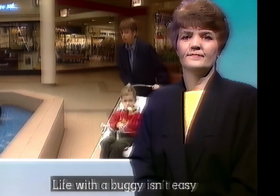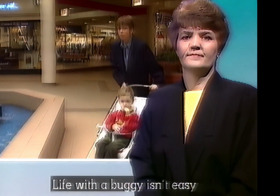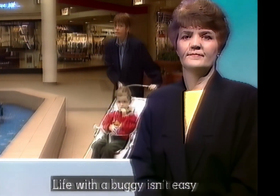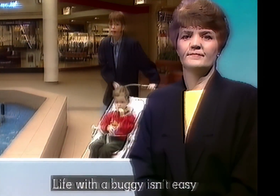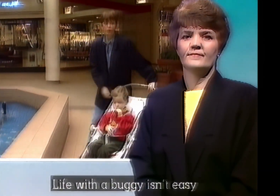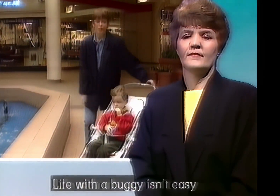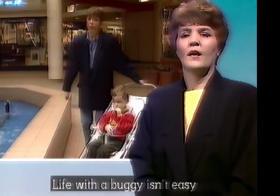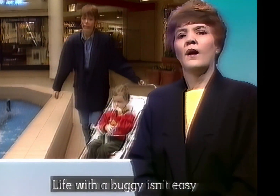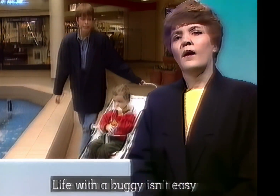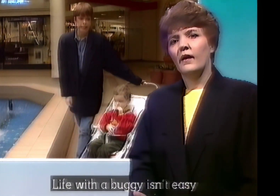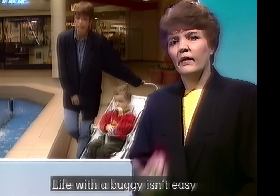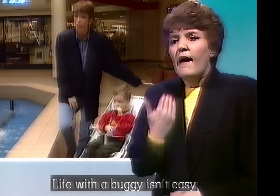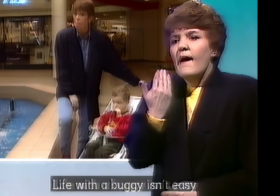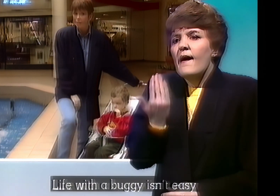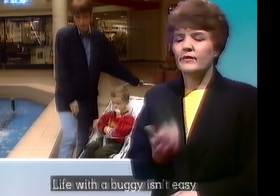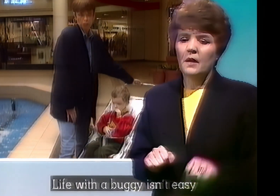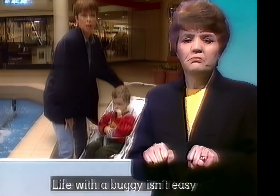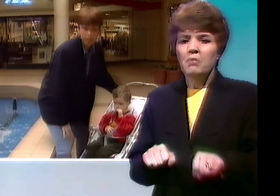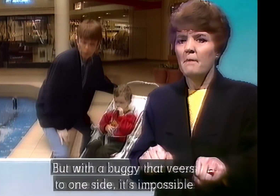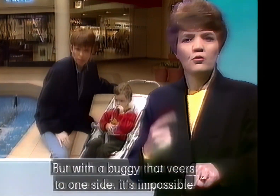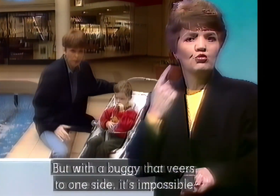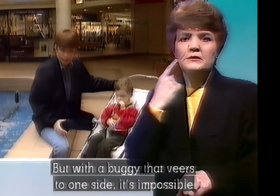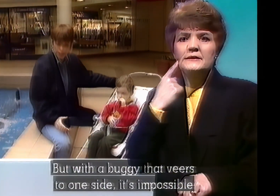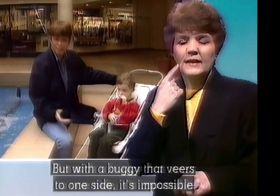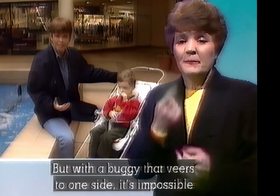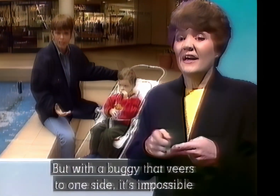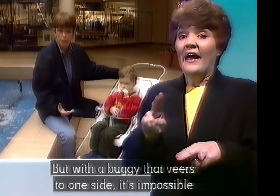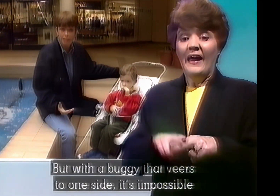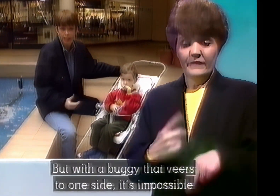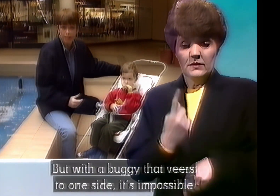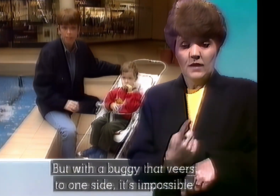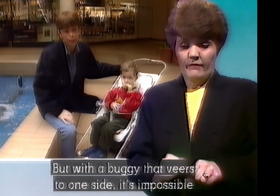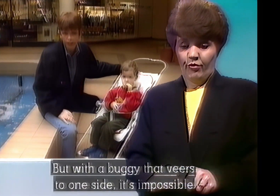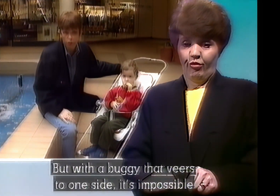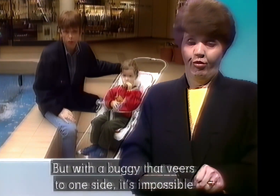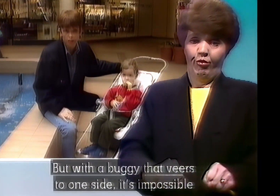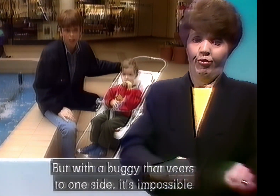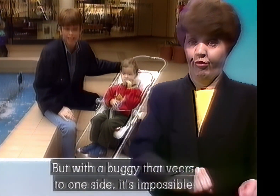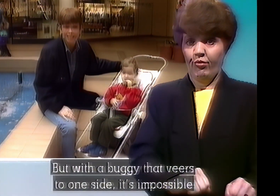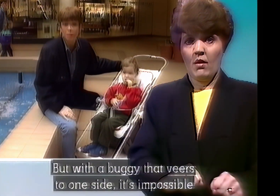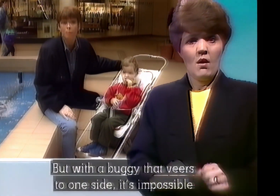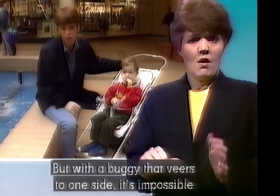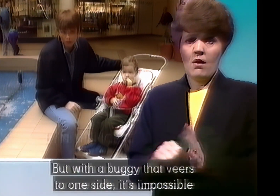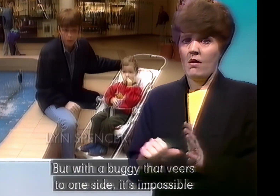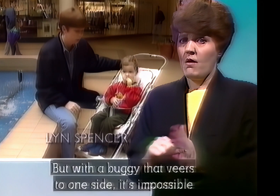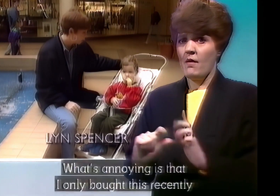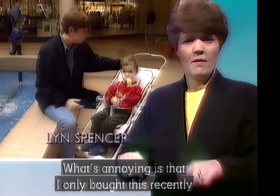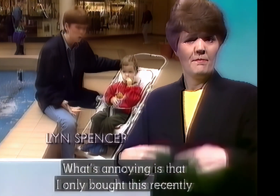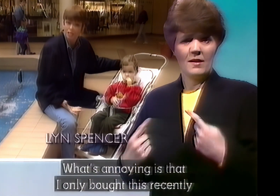Oh, life with a buggy isn't easy at the best of times, but with a buggy that has a desperate desire to veer to one side, it's impossible. But what's even